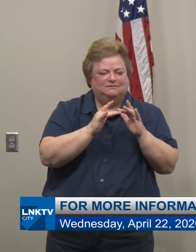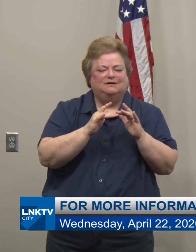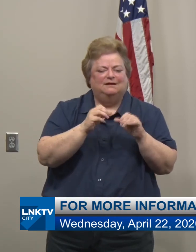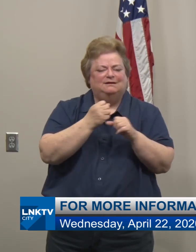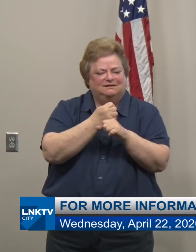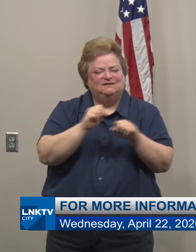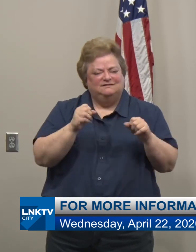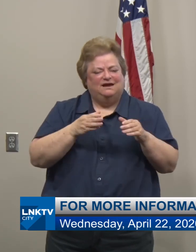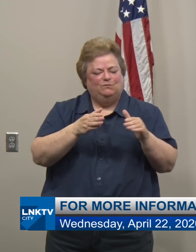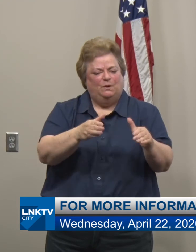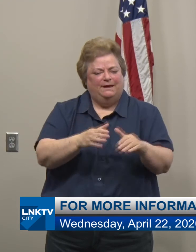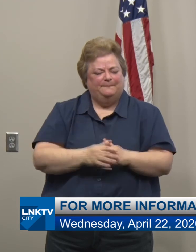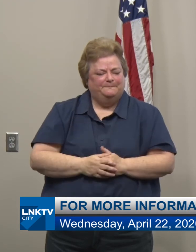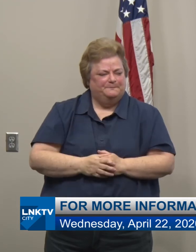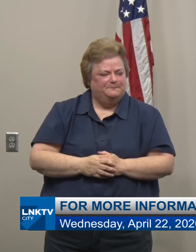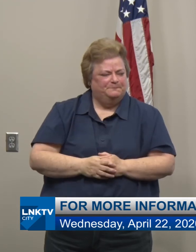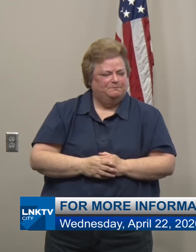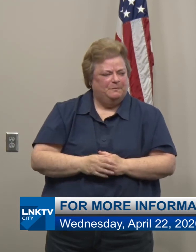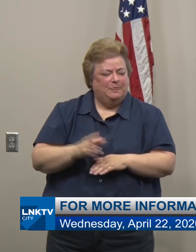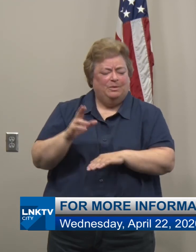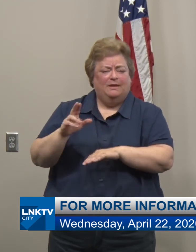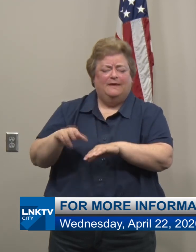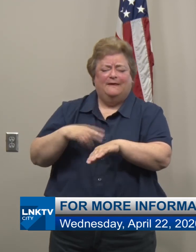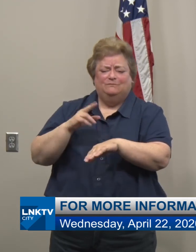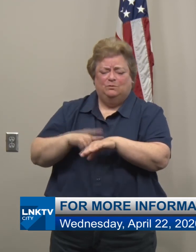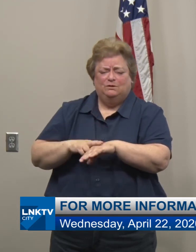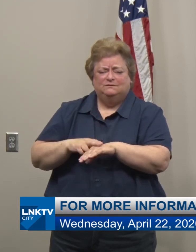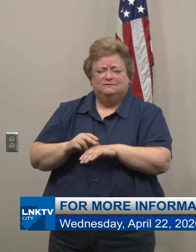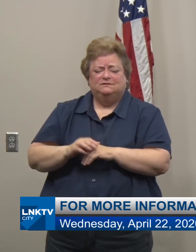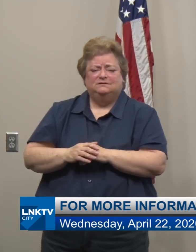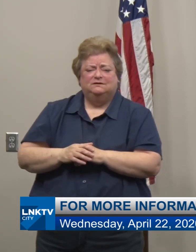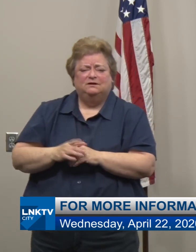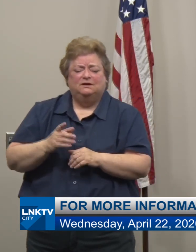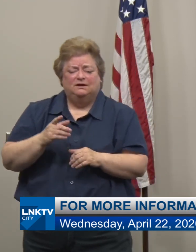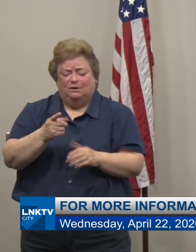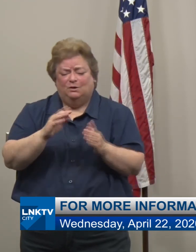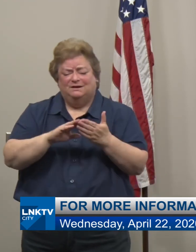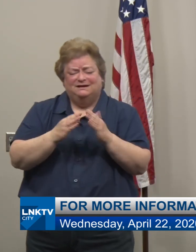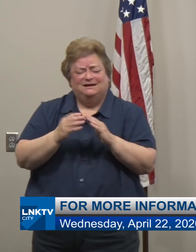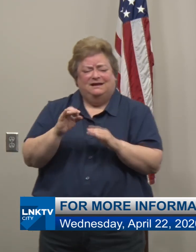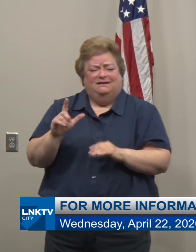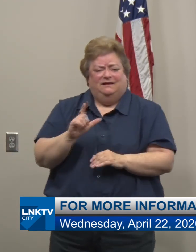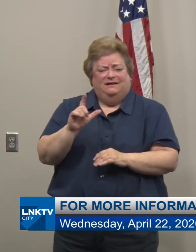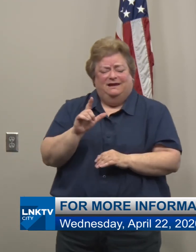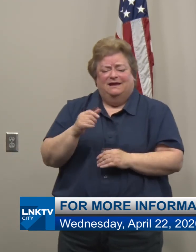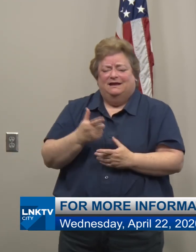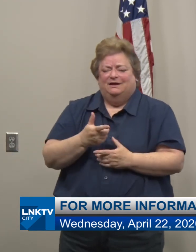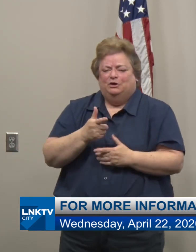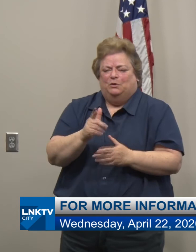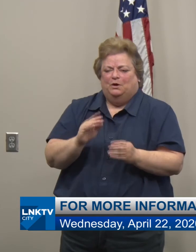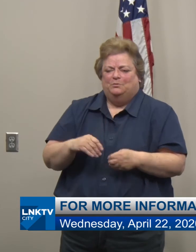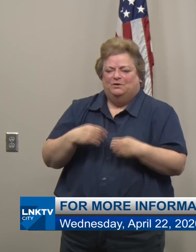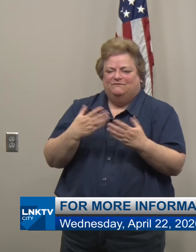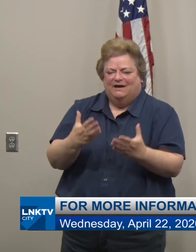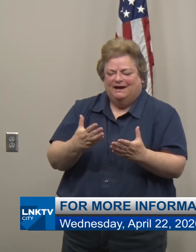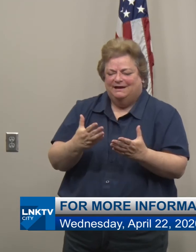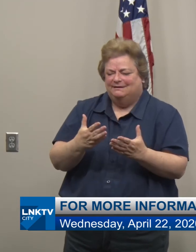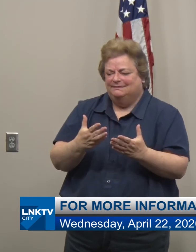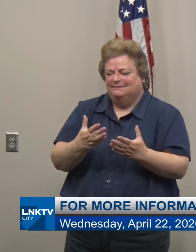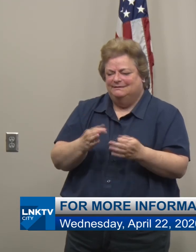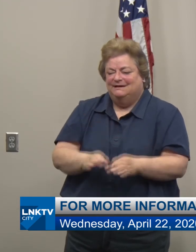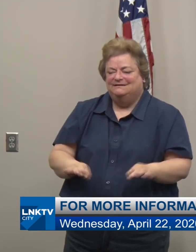secure. Of course, when you are the city of Lincoln, though, you are providing some incredibly